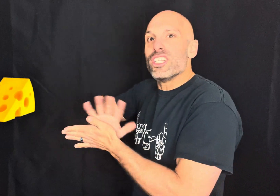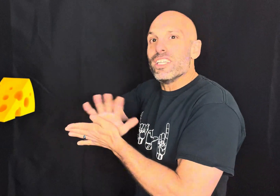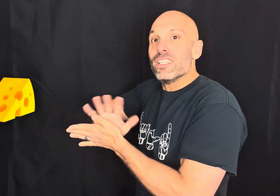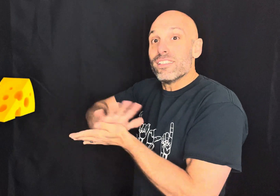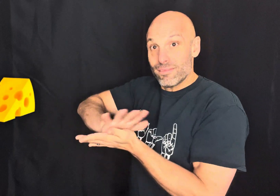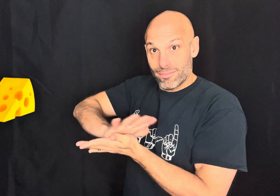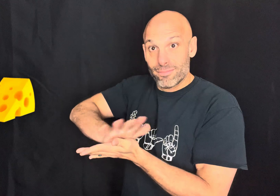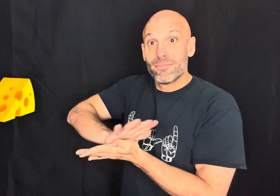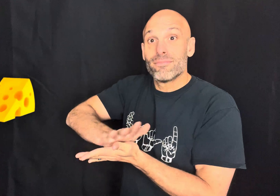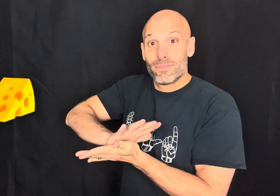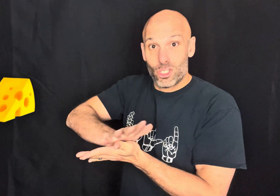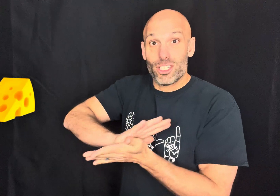cheese, cheese.